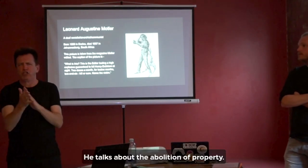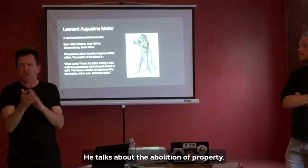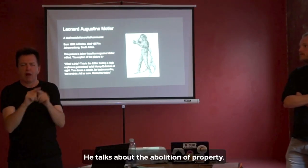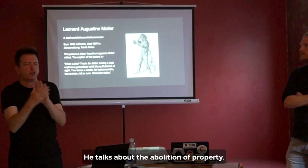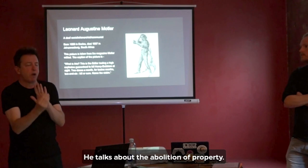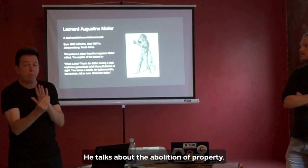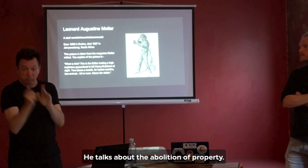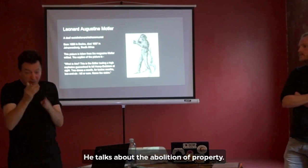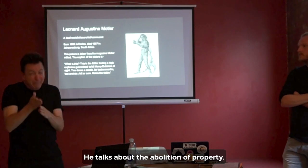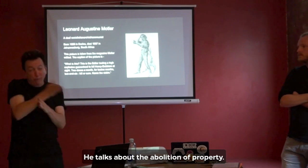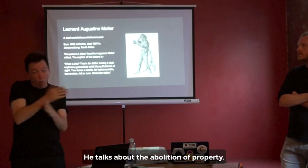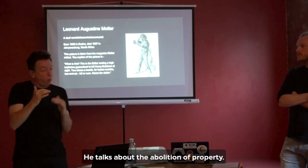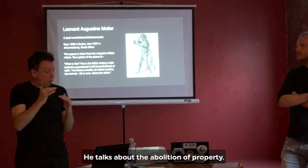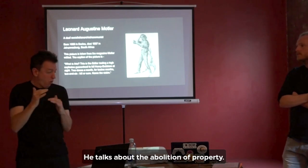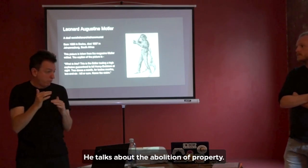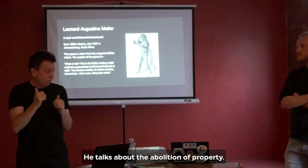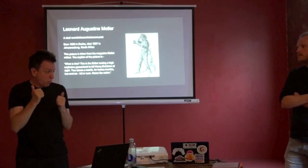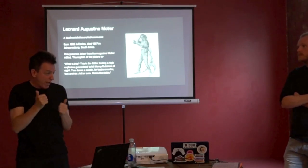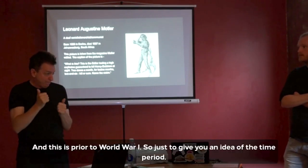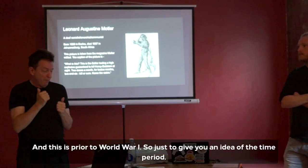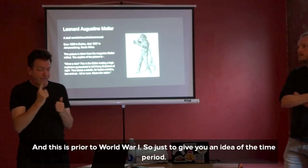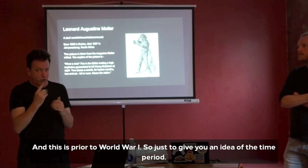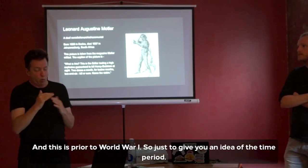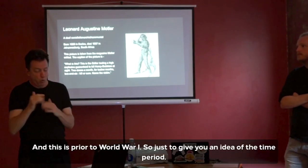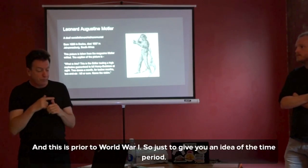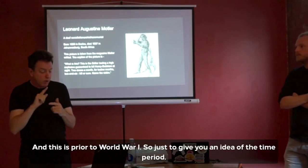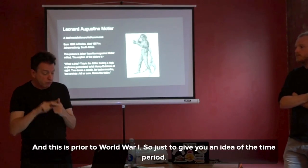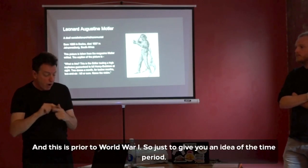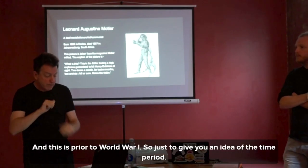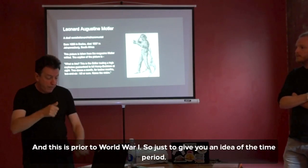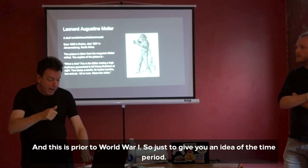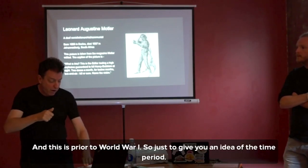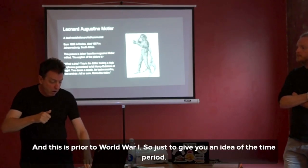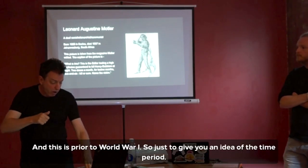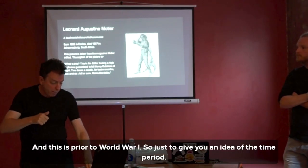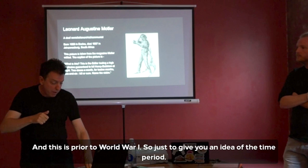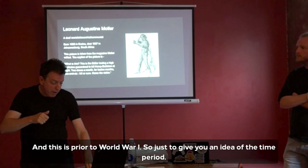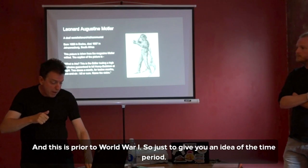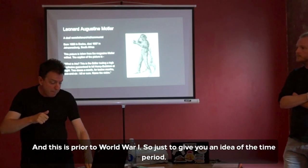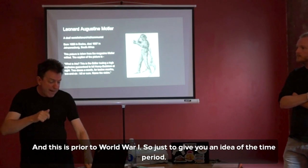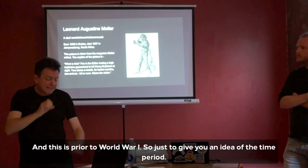He talks about the abolition of property, and this is prior to World War I, so just to give you an idea of the time period.